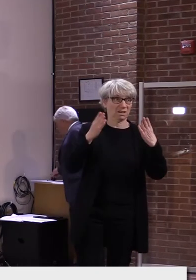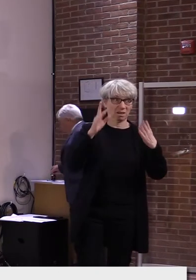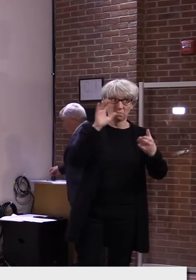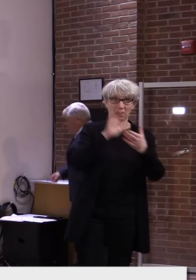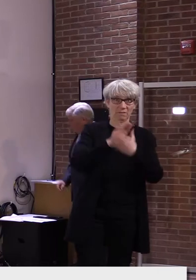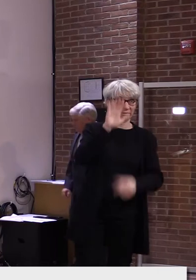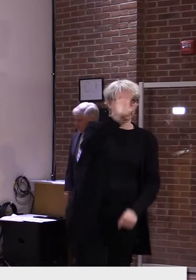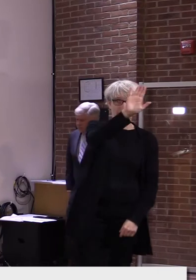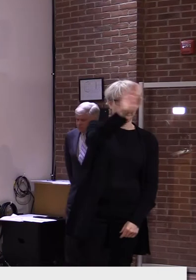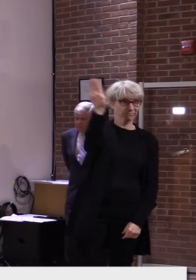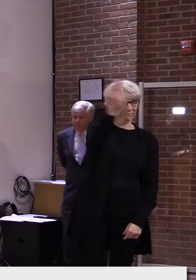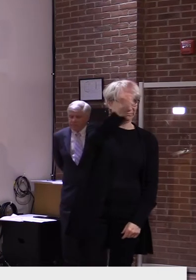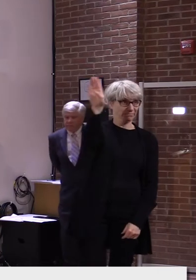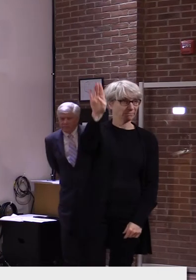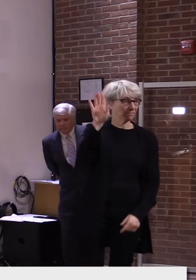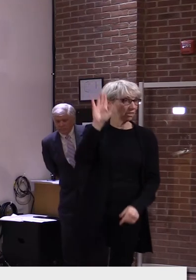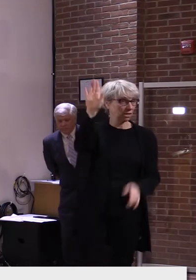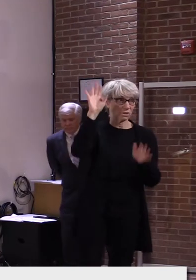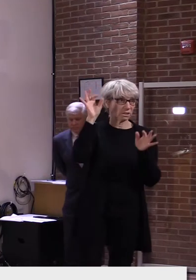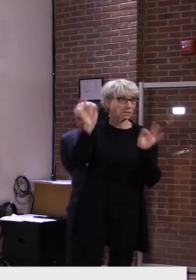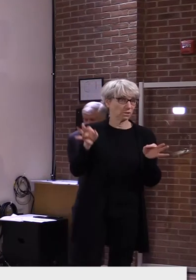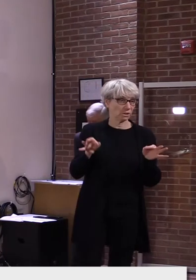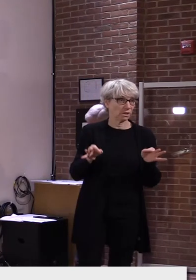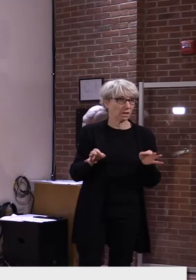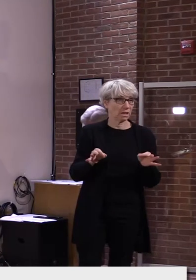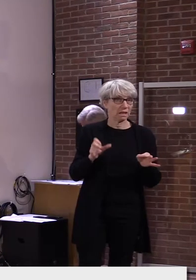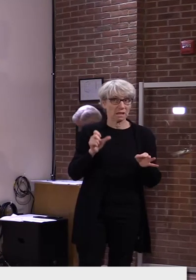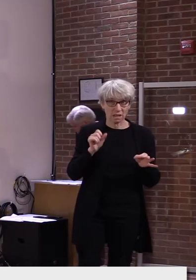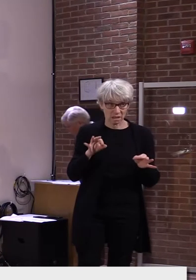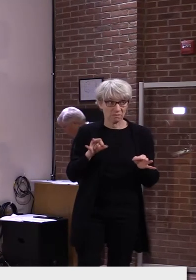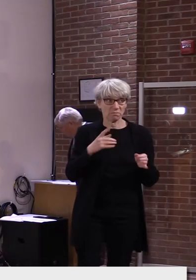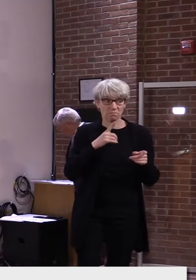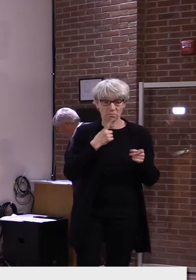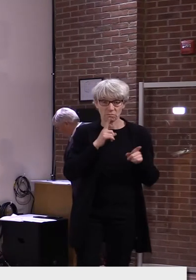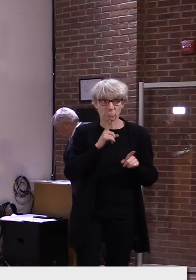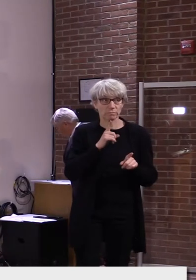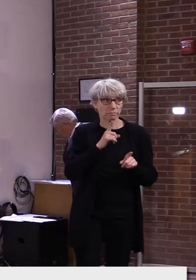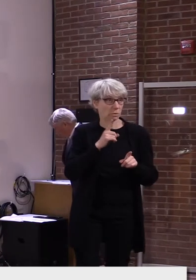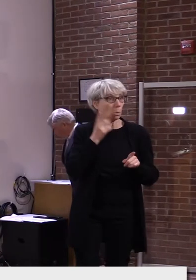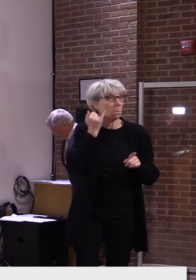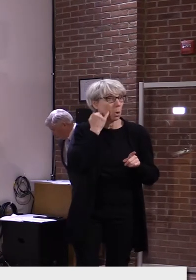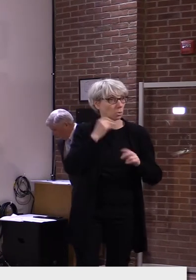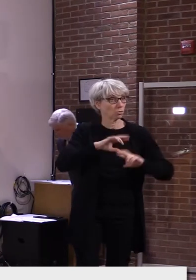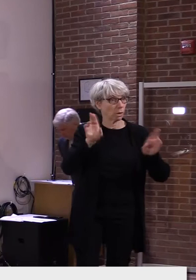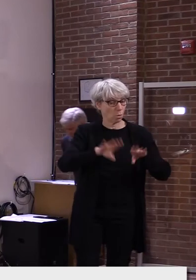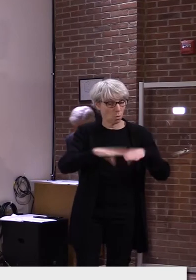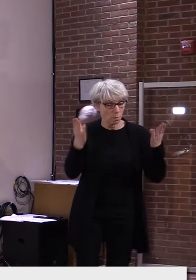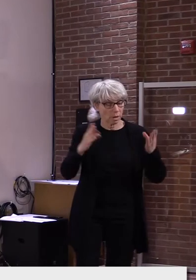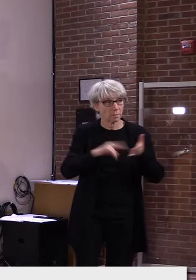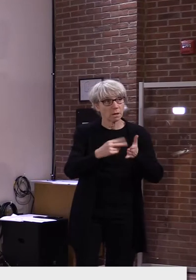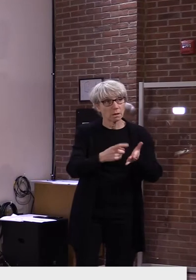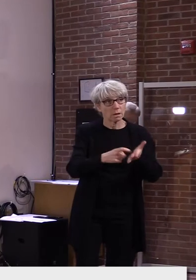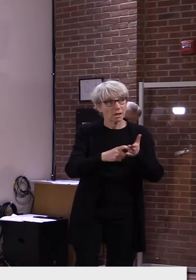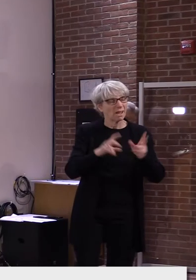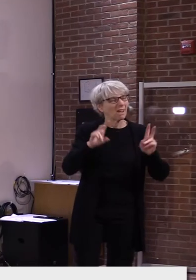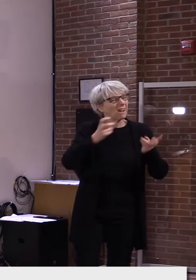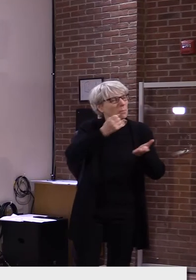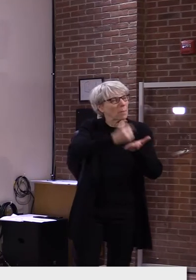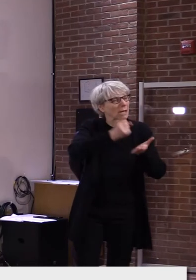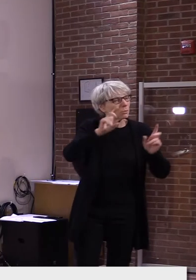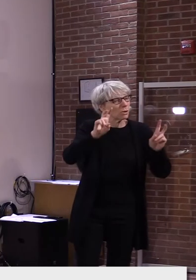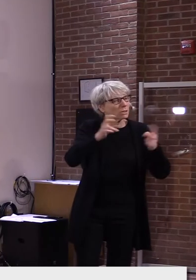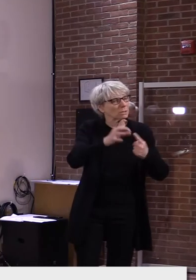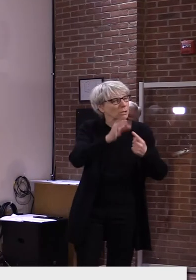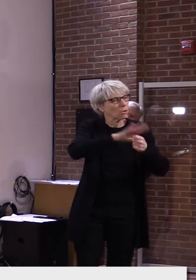to be some sort of a passport of some sort, vaccine passport to come back and forth.